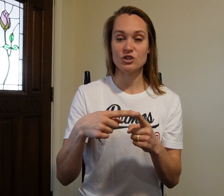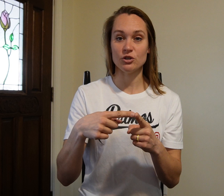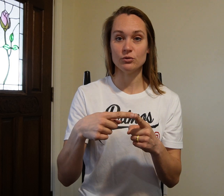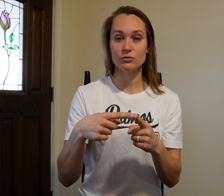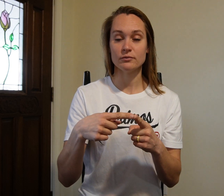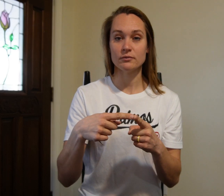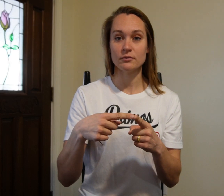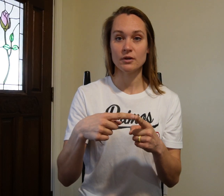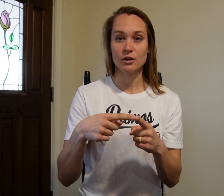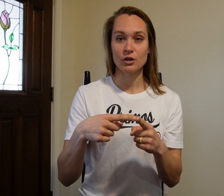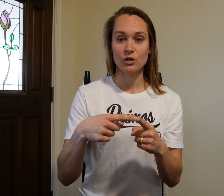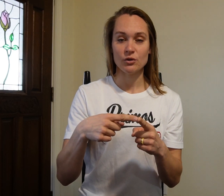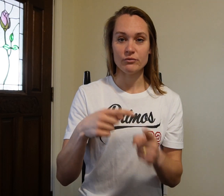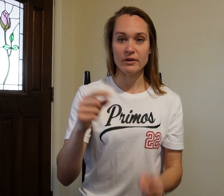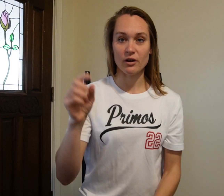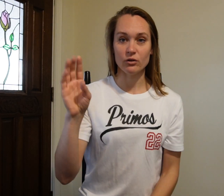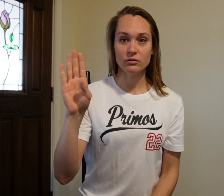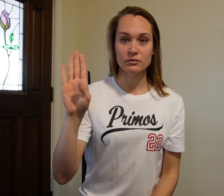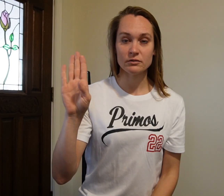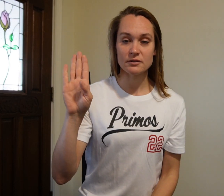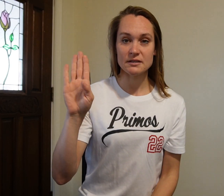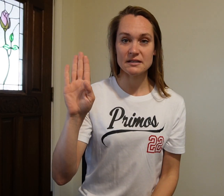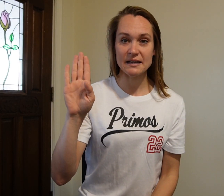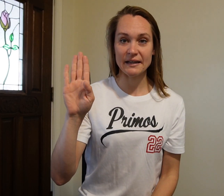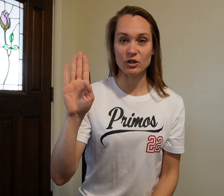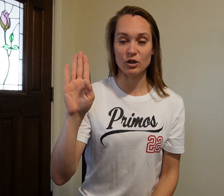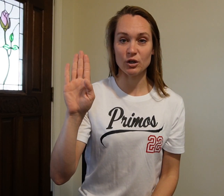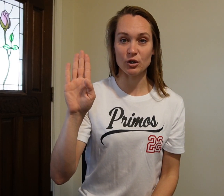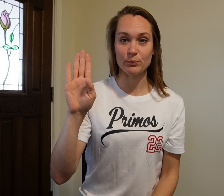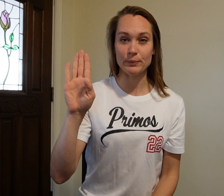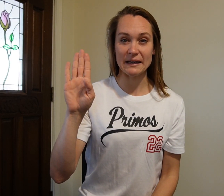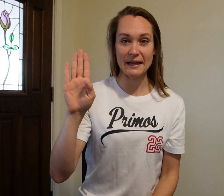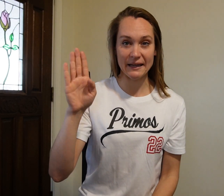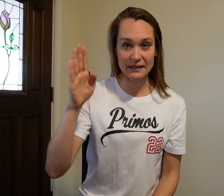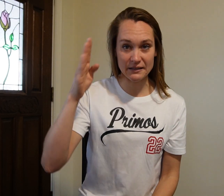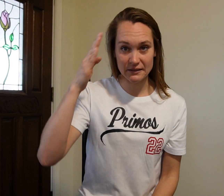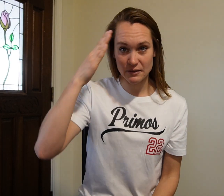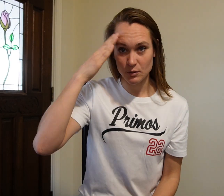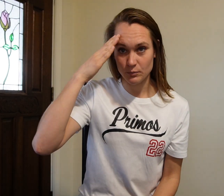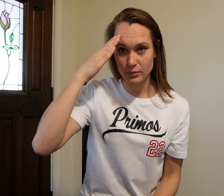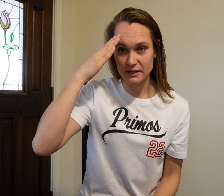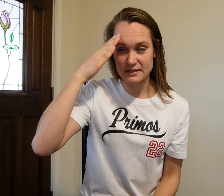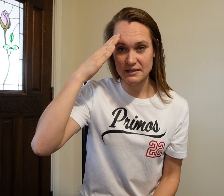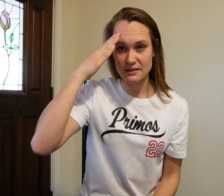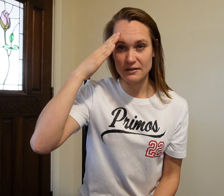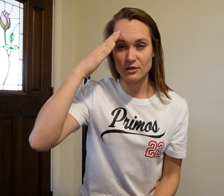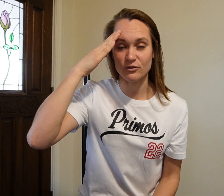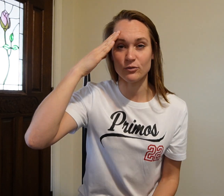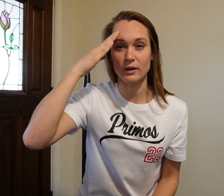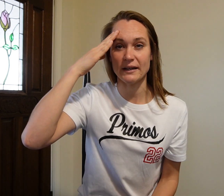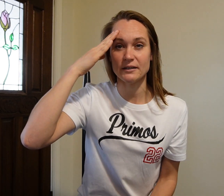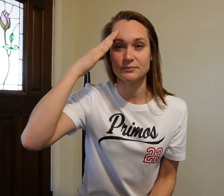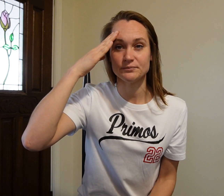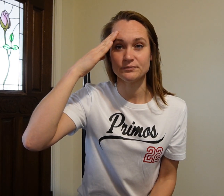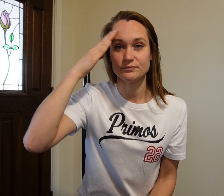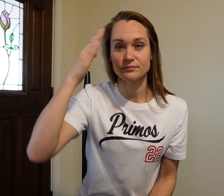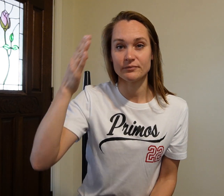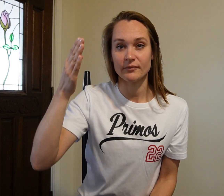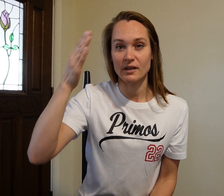To, know, take your B hand, put it to your forehead.